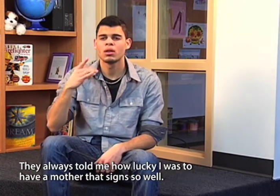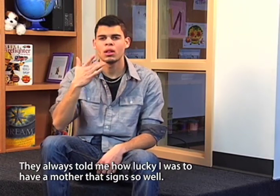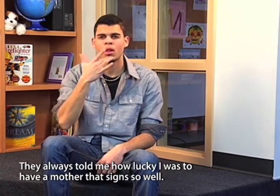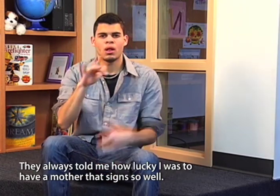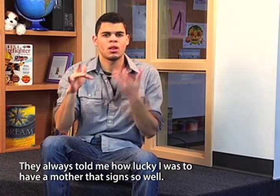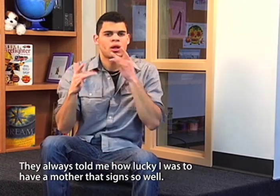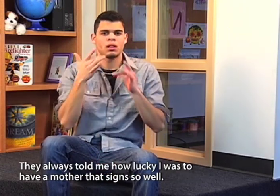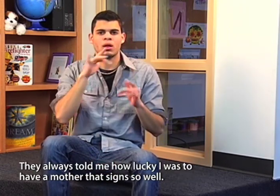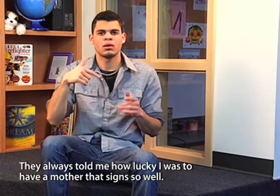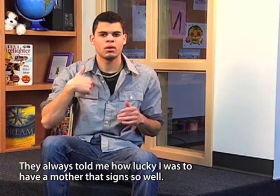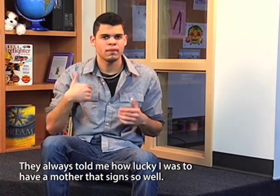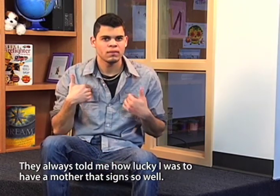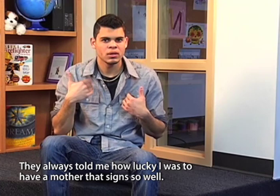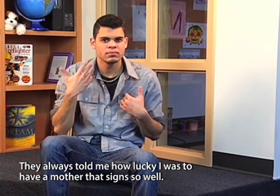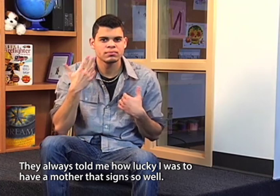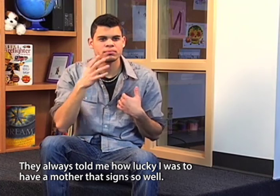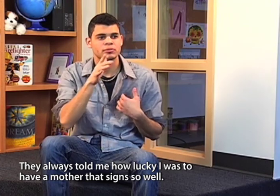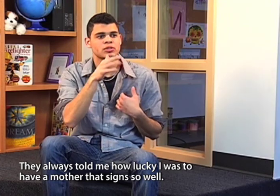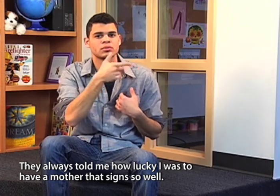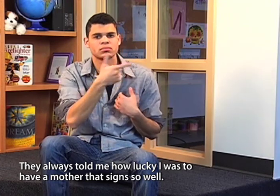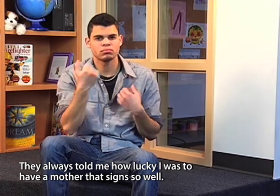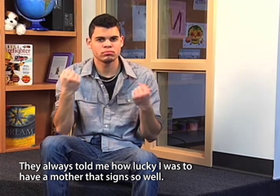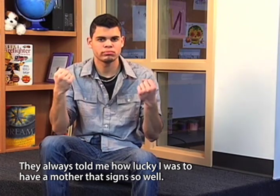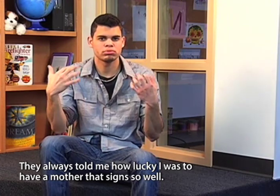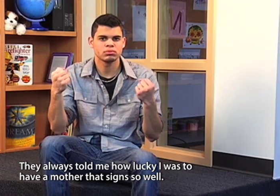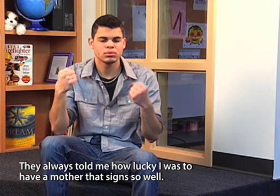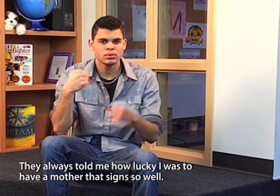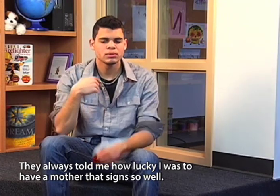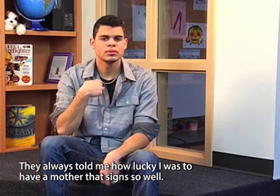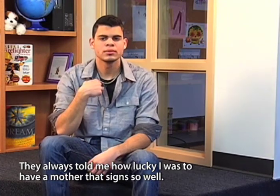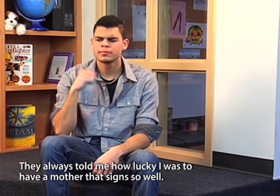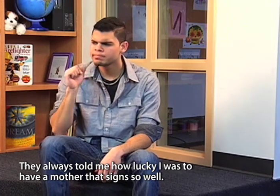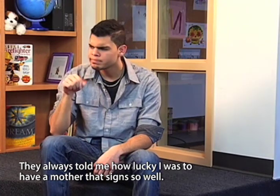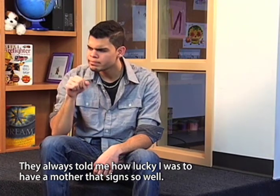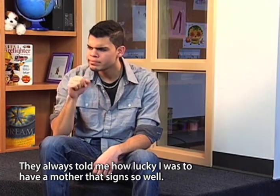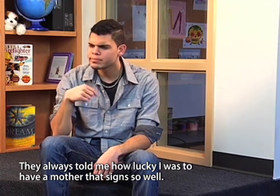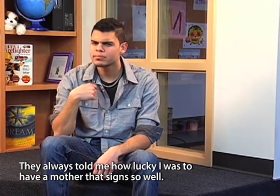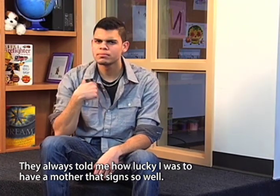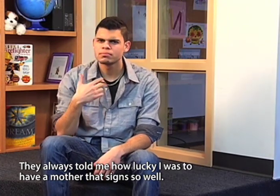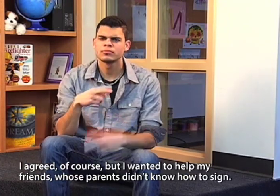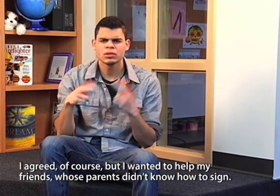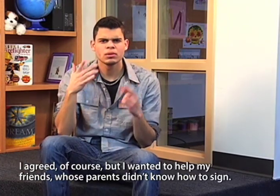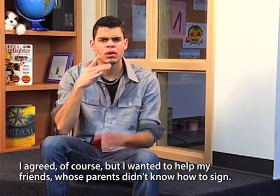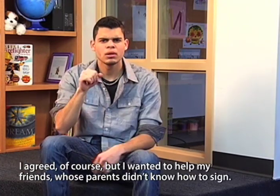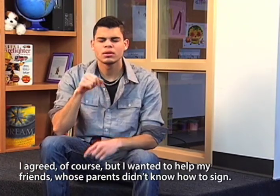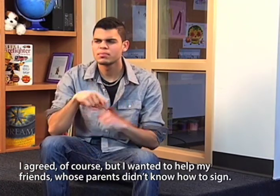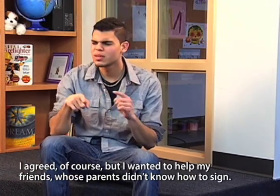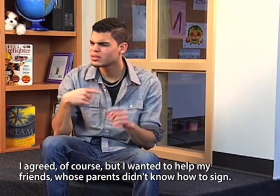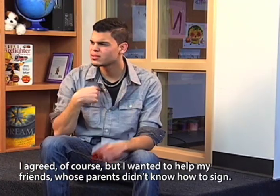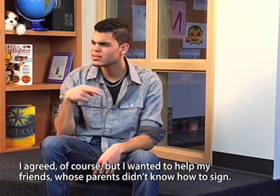They always told me how lucky I was to have a mother that signed so well. I agreed, of